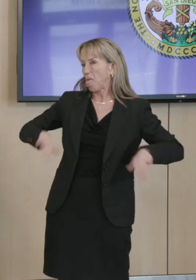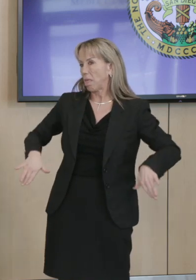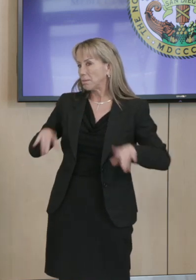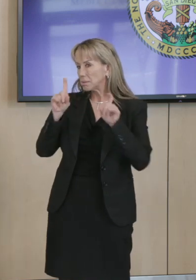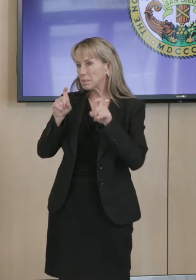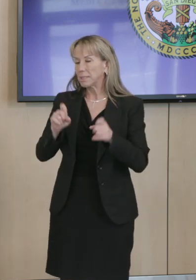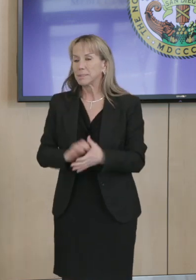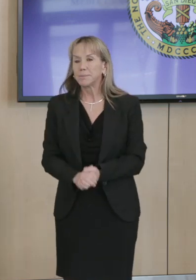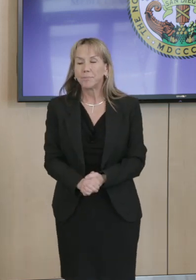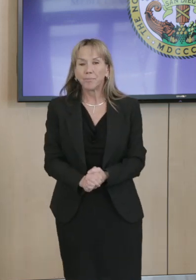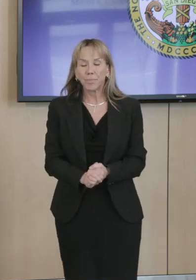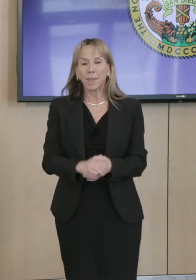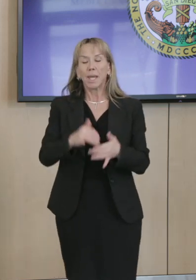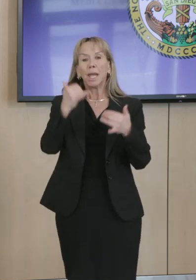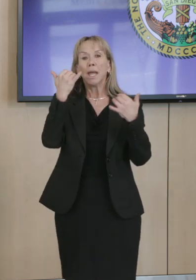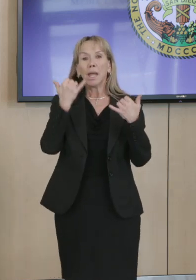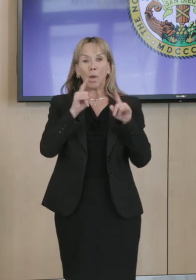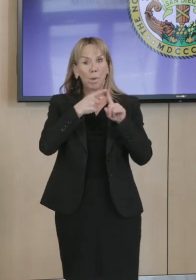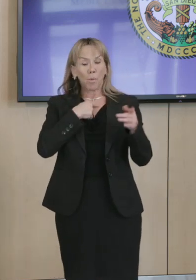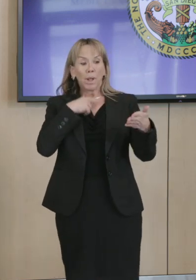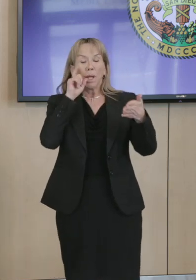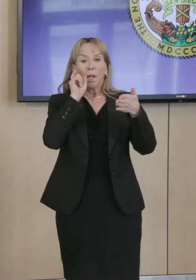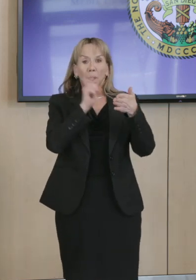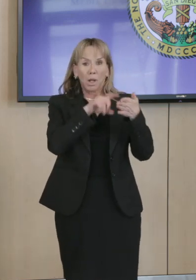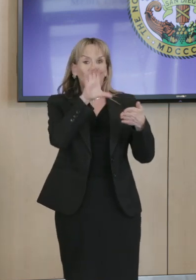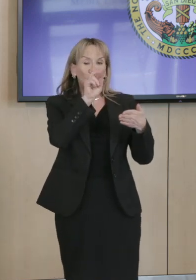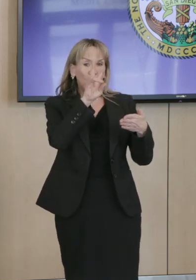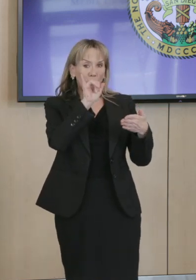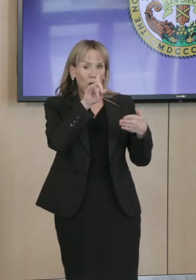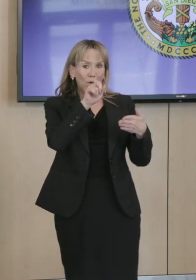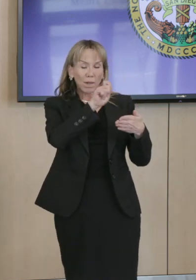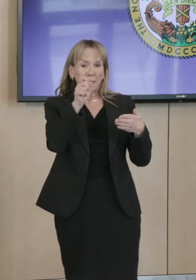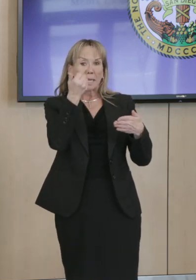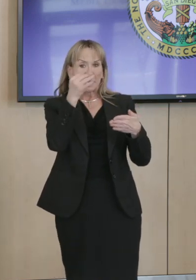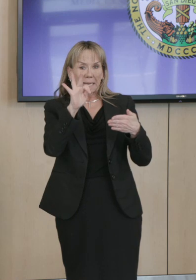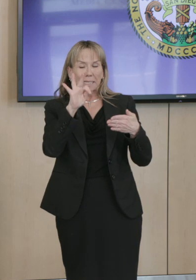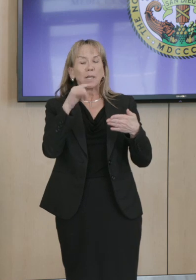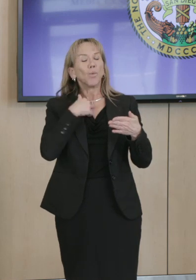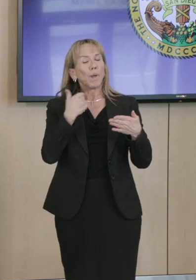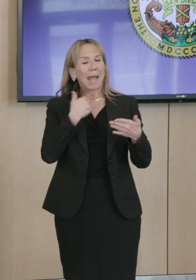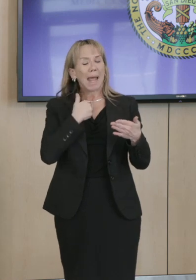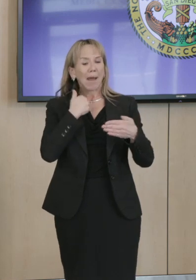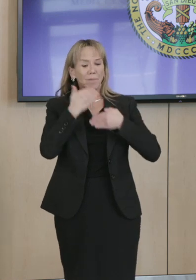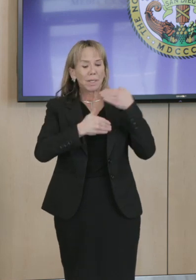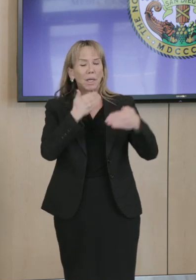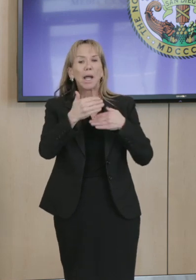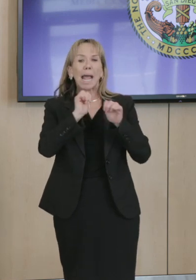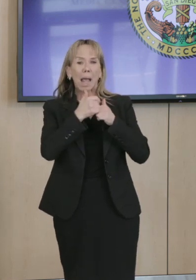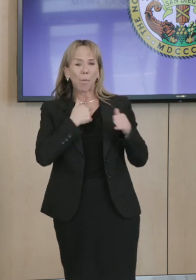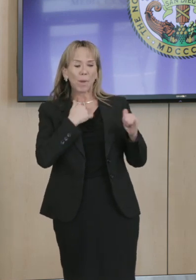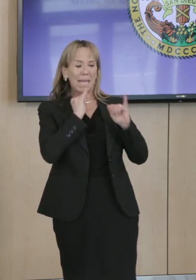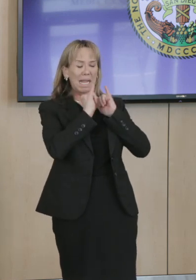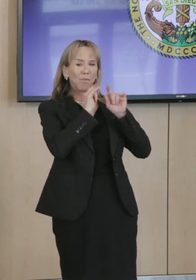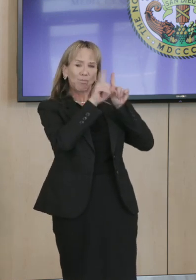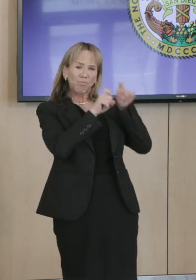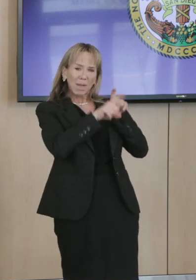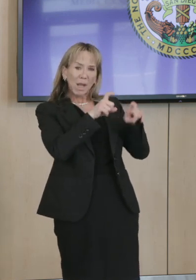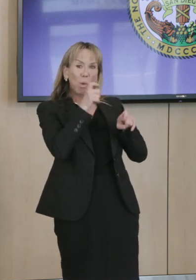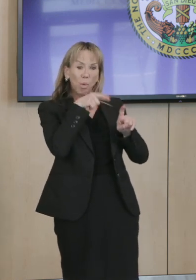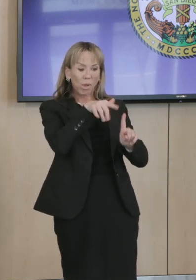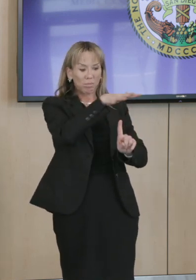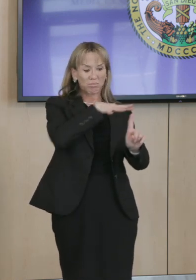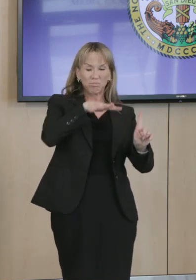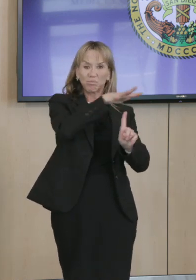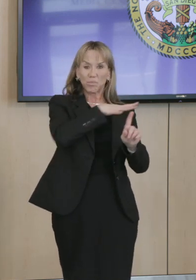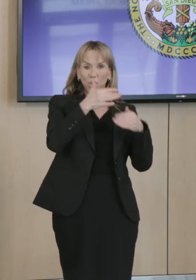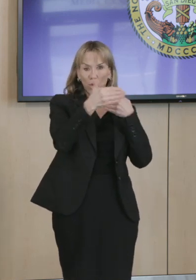a known COVID positive case, there is a standard interview in which we identify close contacts, and we're often able to ascertain